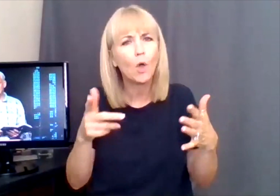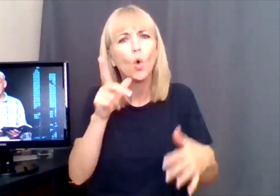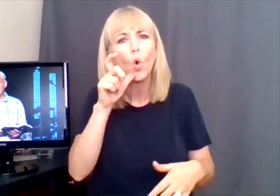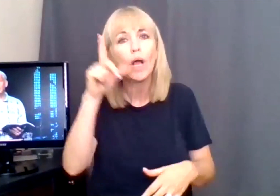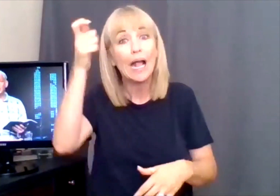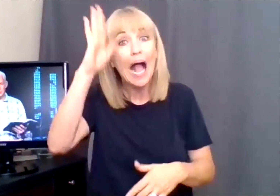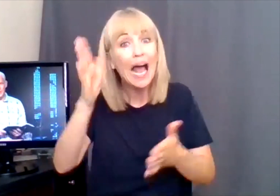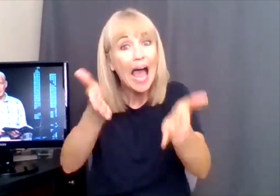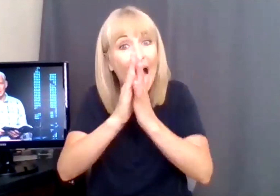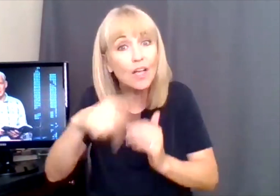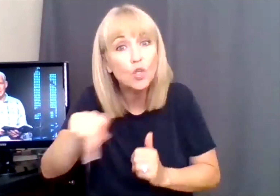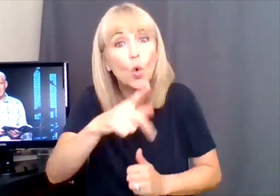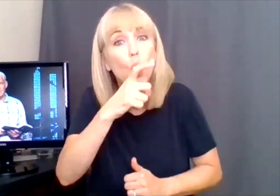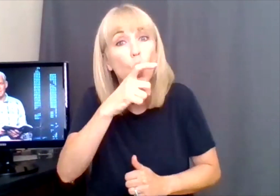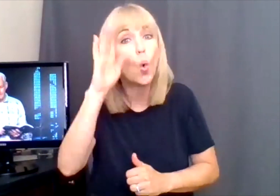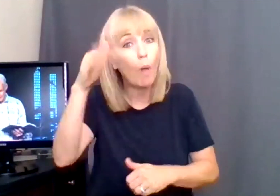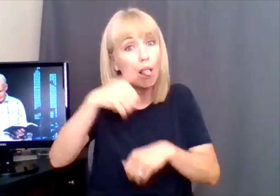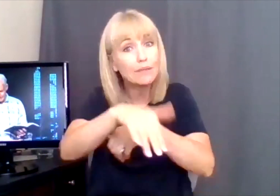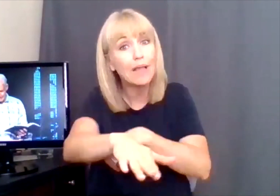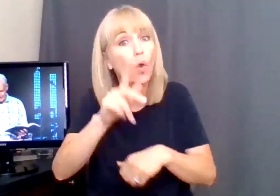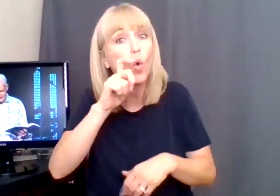send? Will you respond, send me?